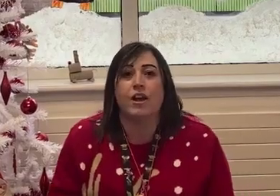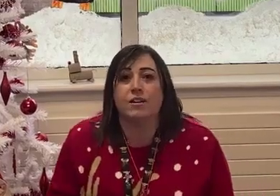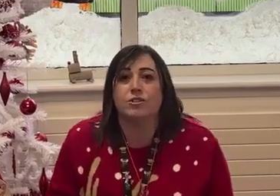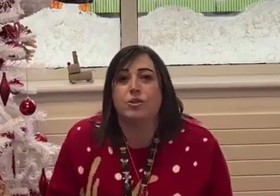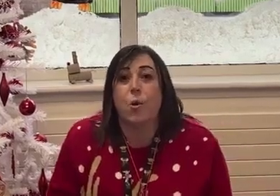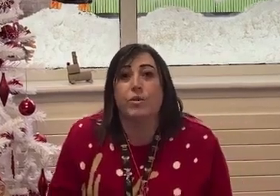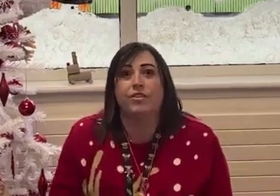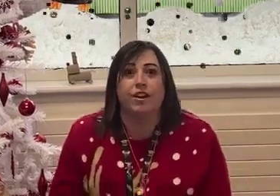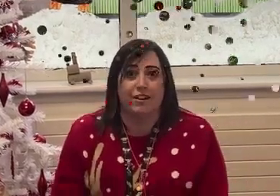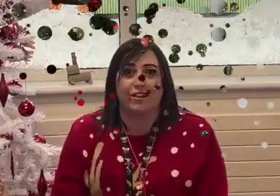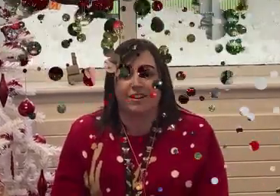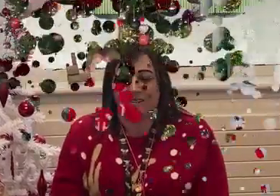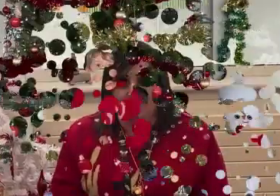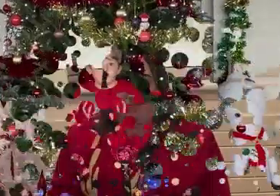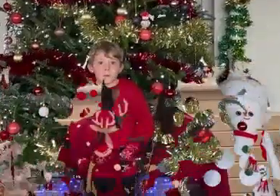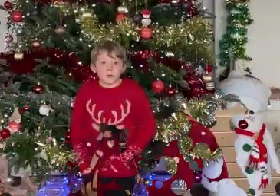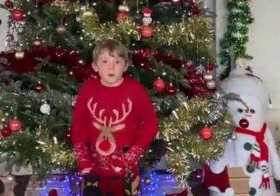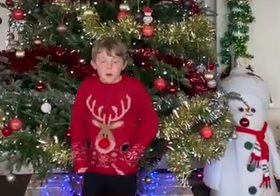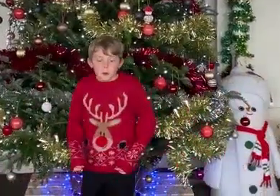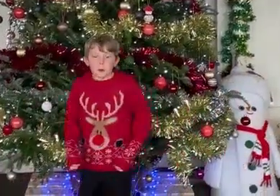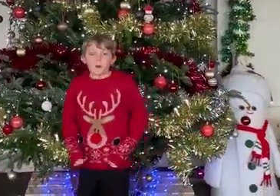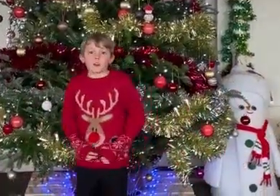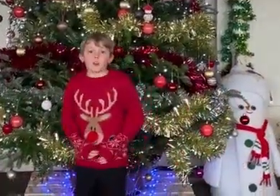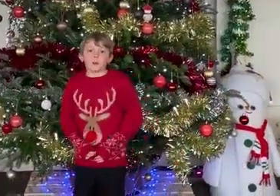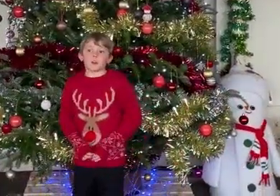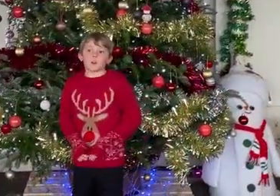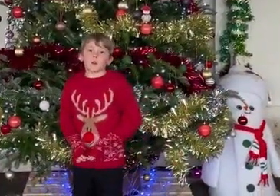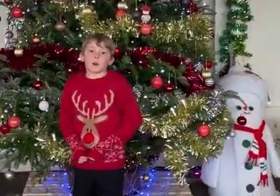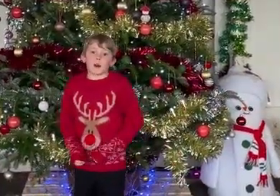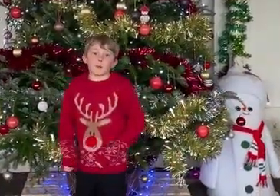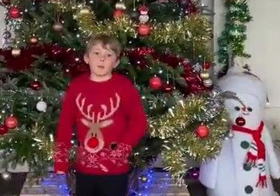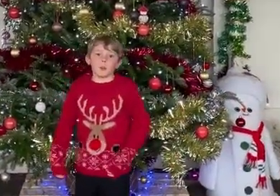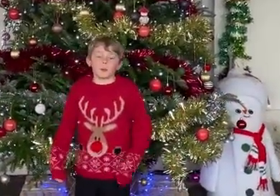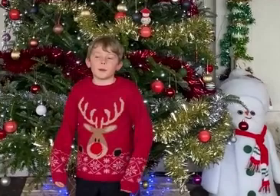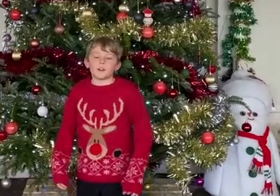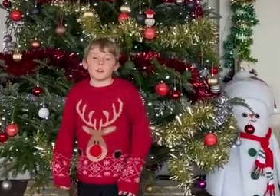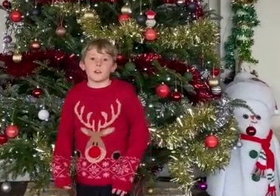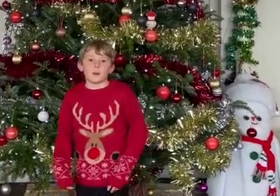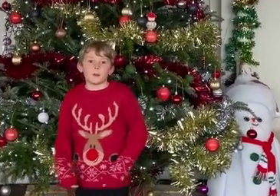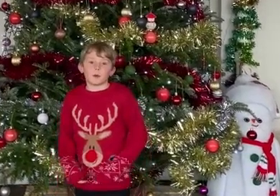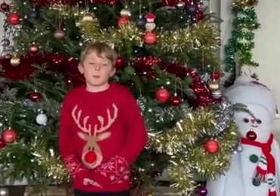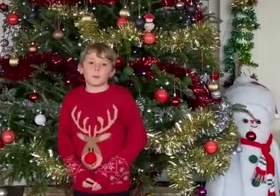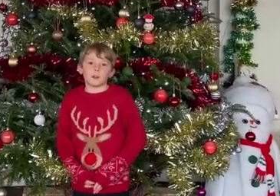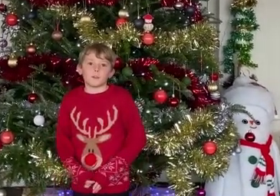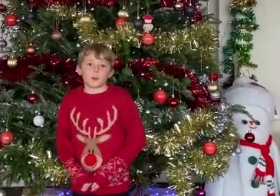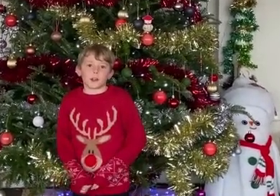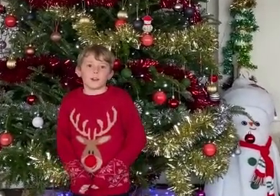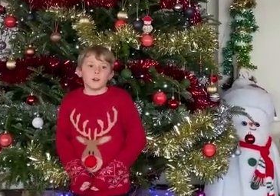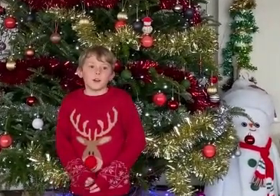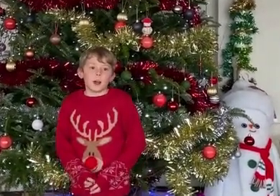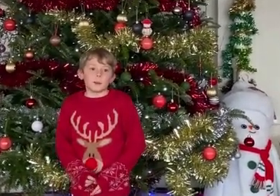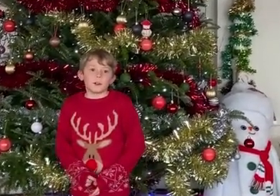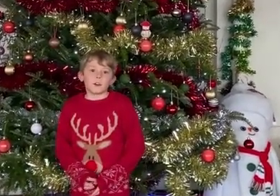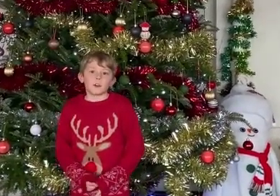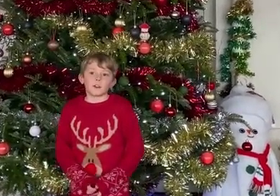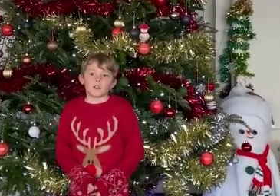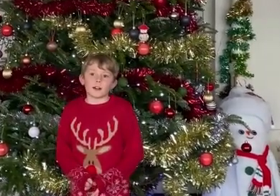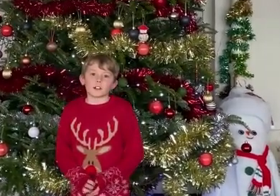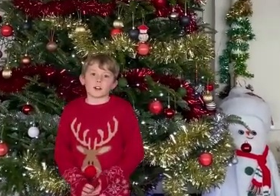is Onthank. Merry Christmas everyone, I'm Noah, the PC rep from P4E. I'm here to thank Sharon